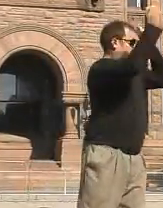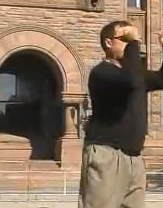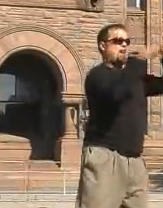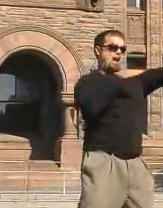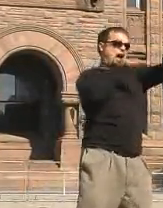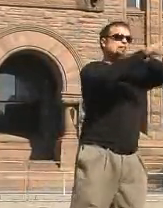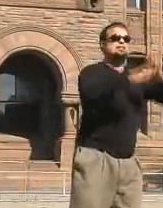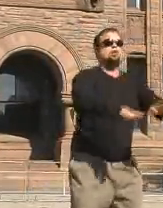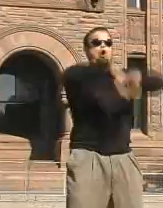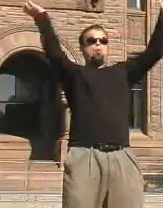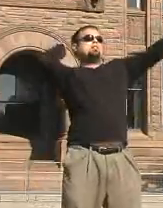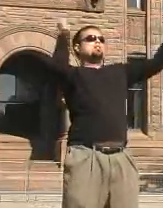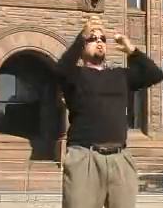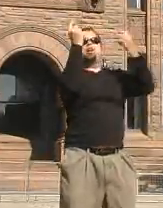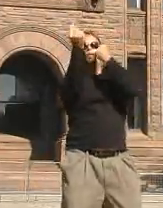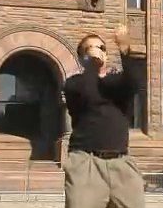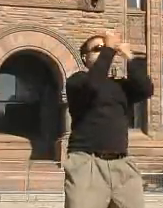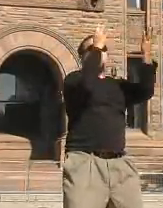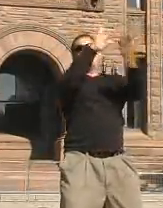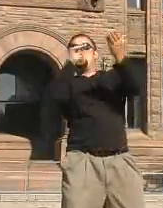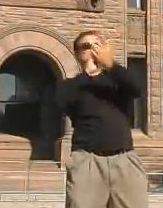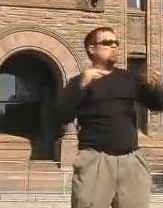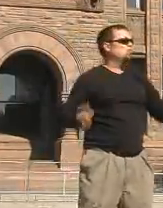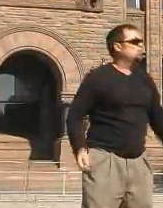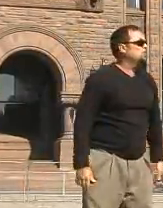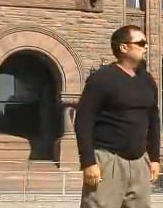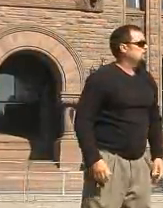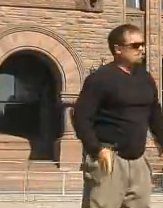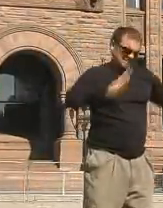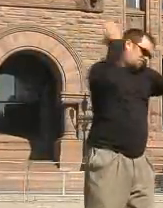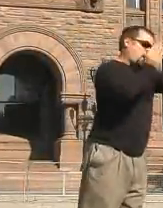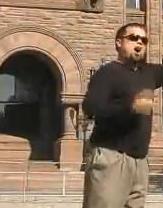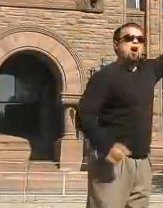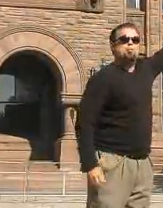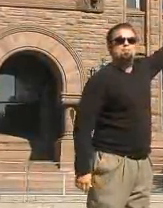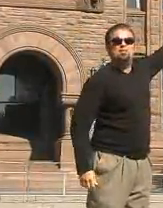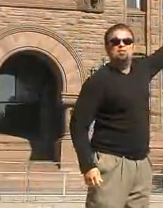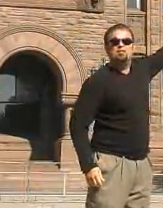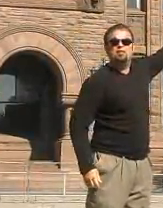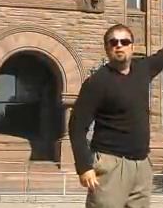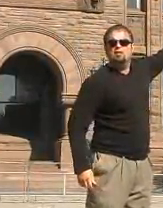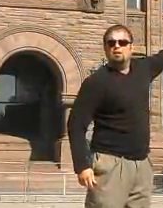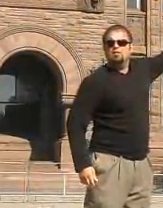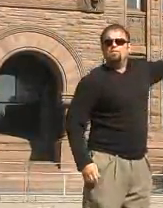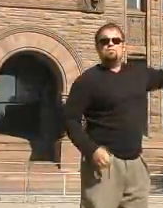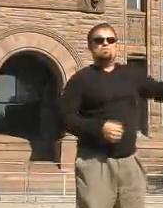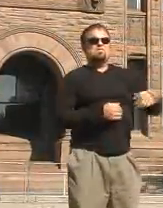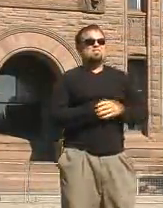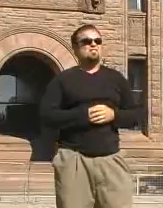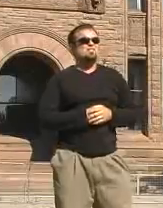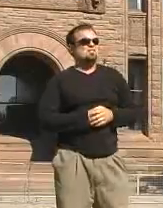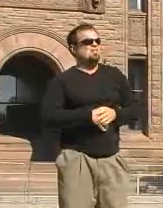is better. It's best. That's how you have your access. That's how you learn. That's communication, and we need to stop this